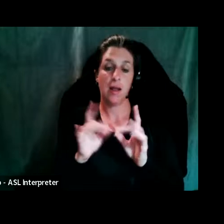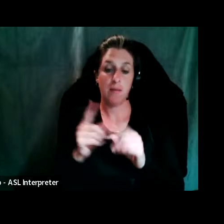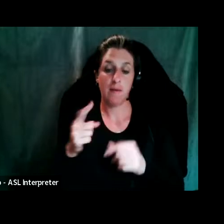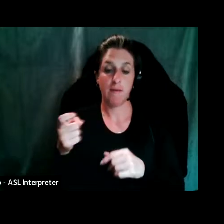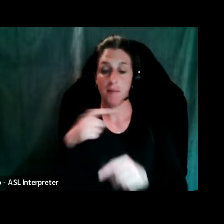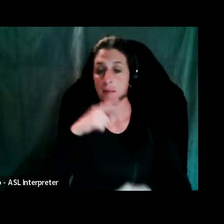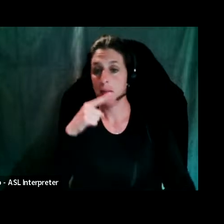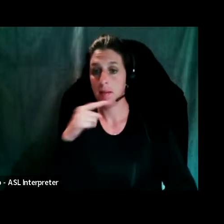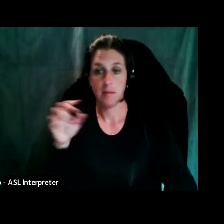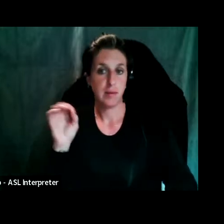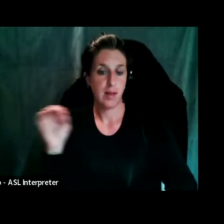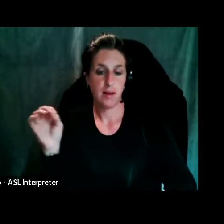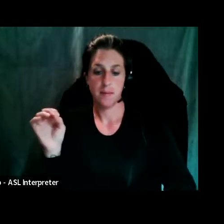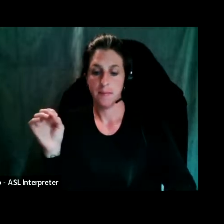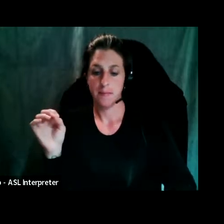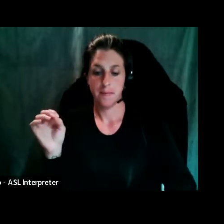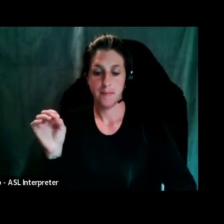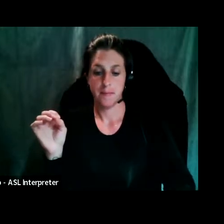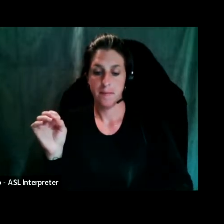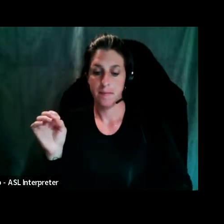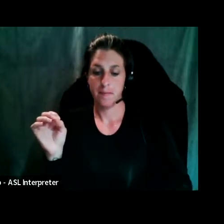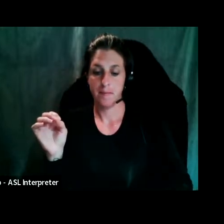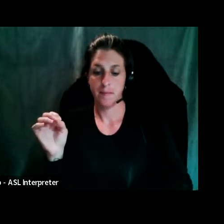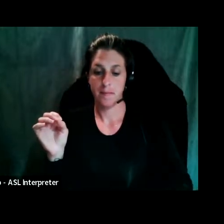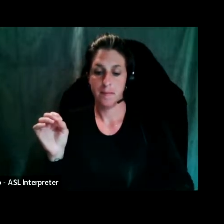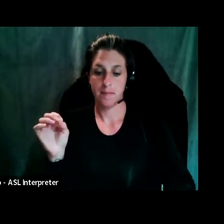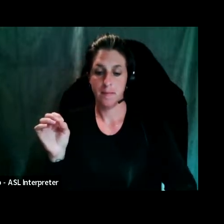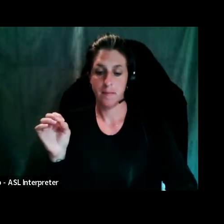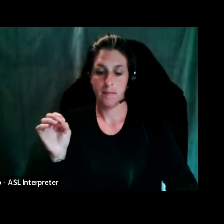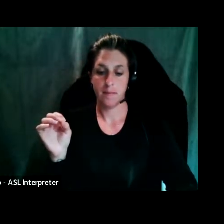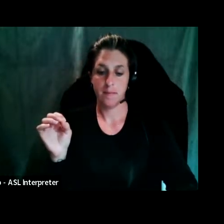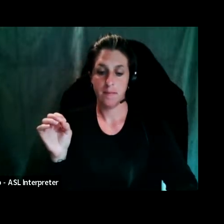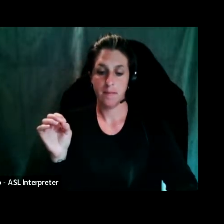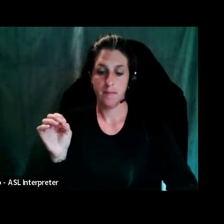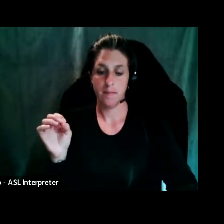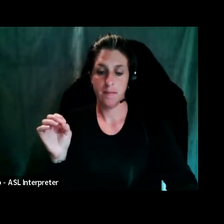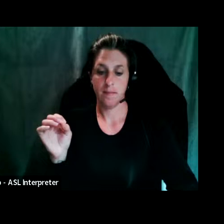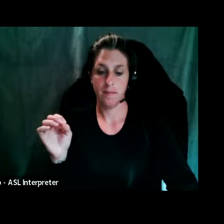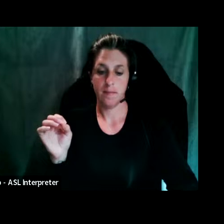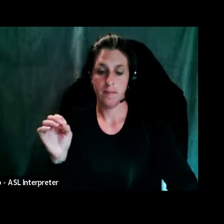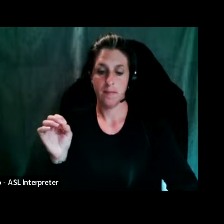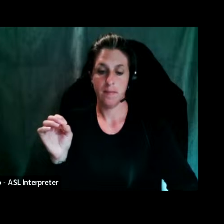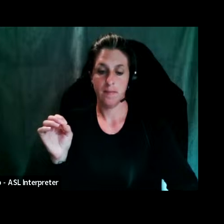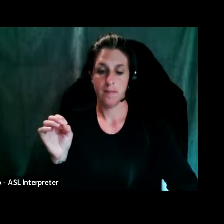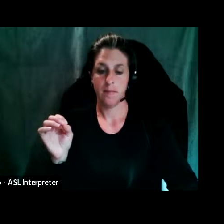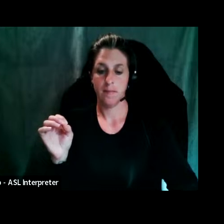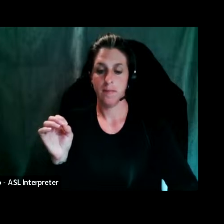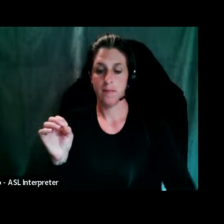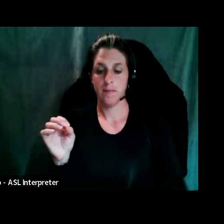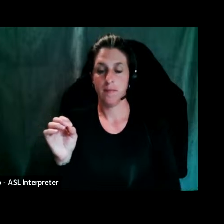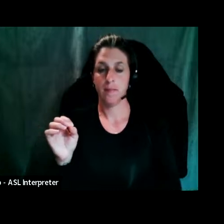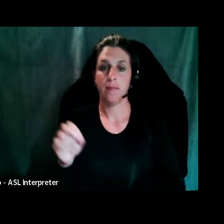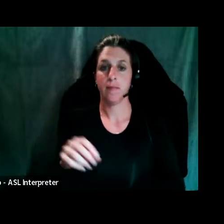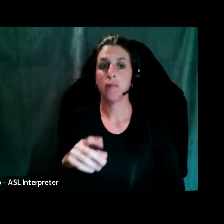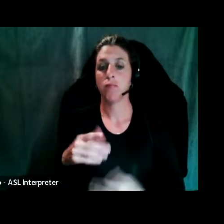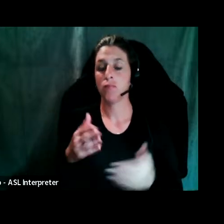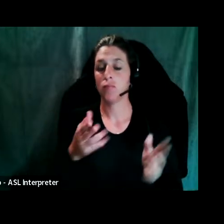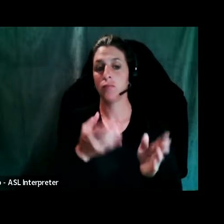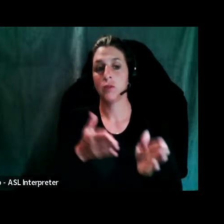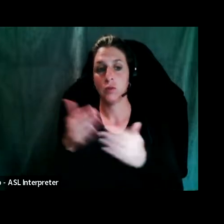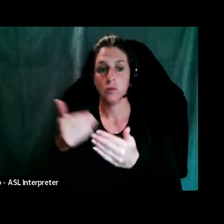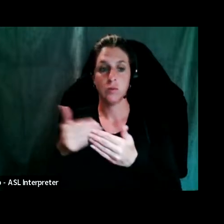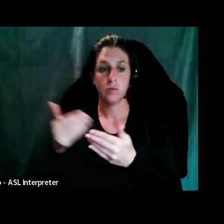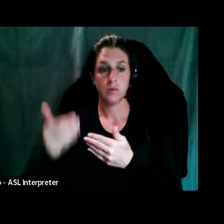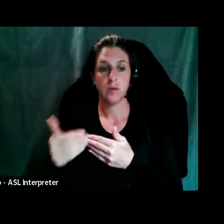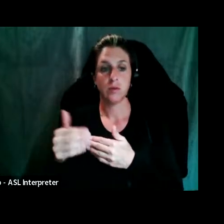none. Great. Okay. Thank you. All right. Going on to Division of Human Resources. All